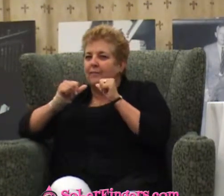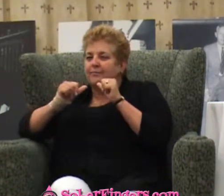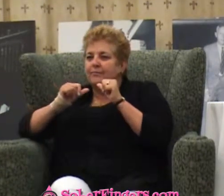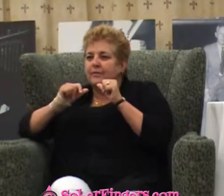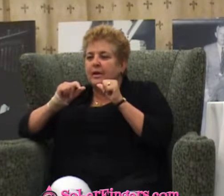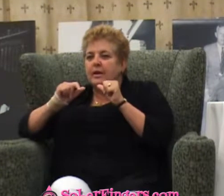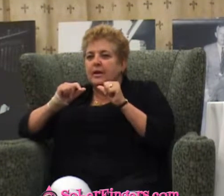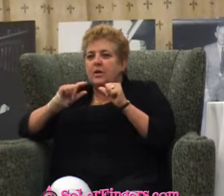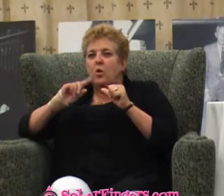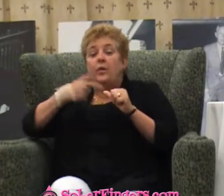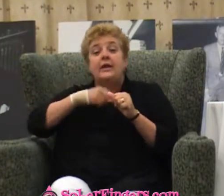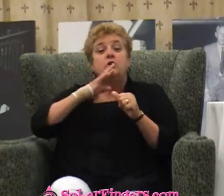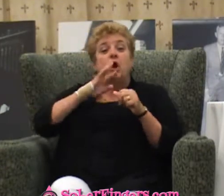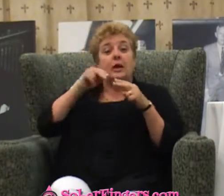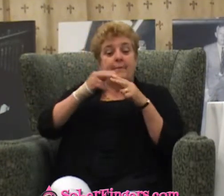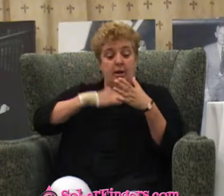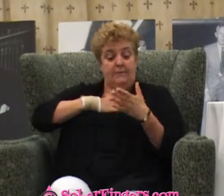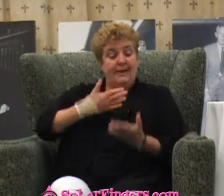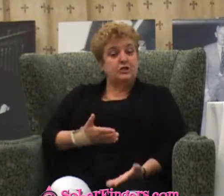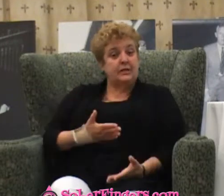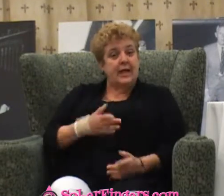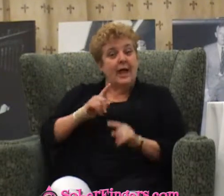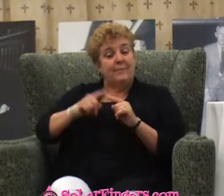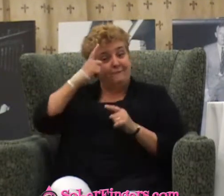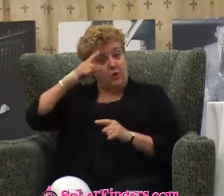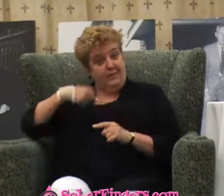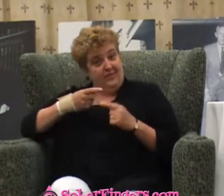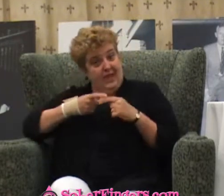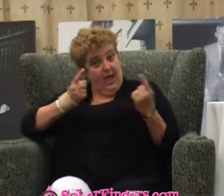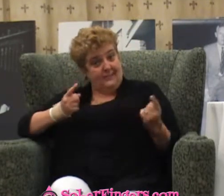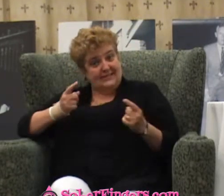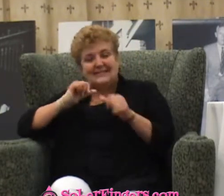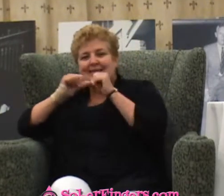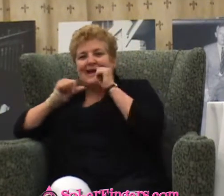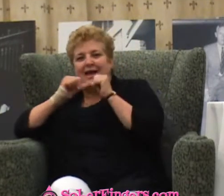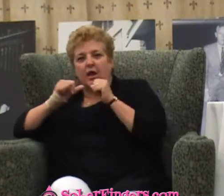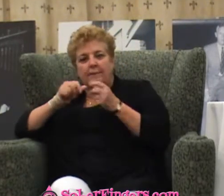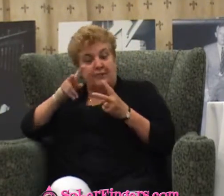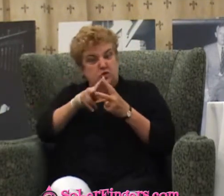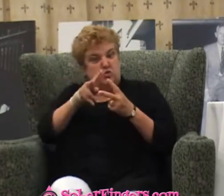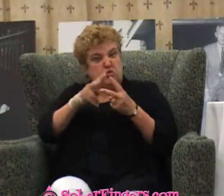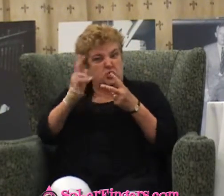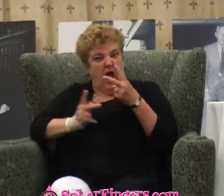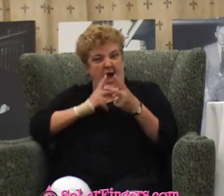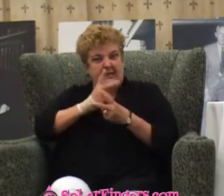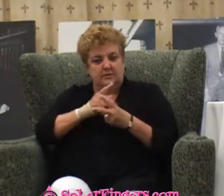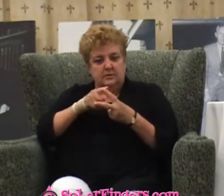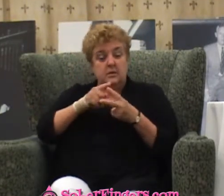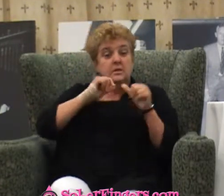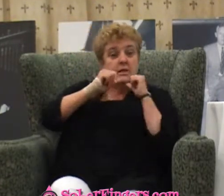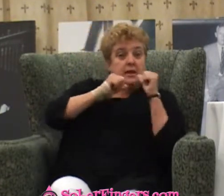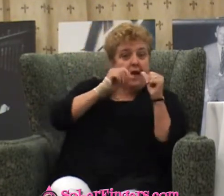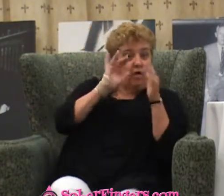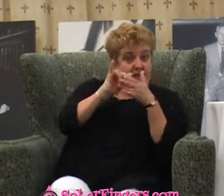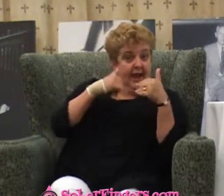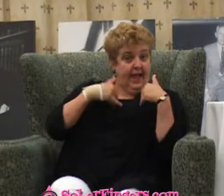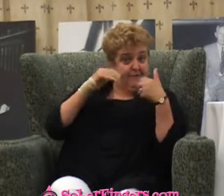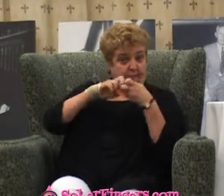opposite of admission for me is denial. But there's two kinds of denial for me. There's denial about the problem. But the greater aspect